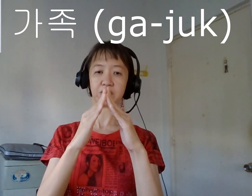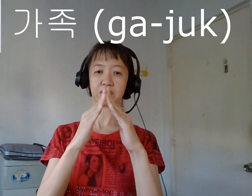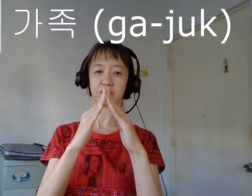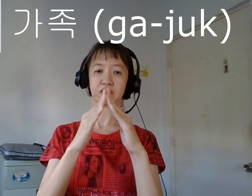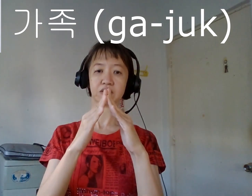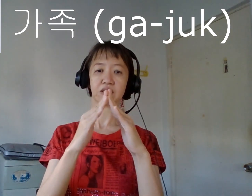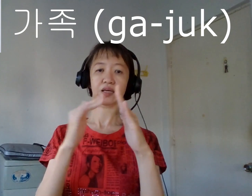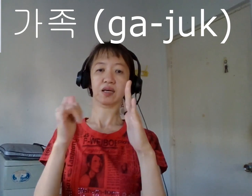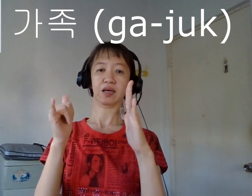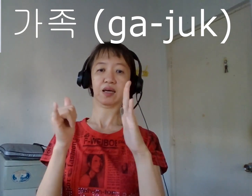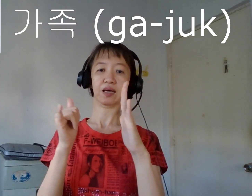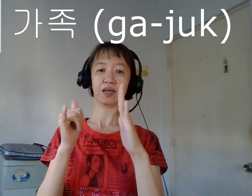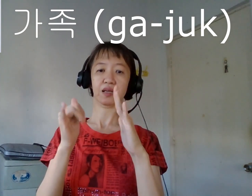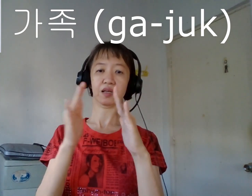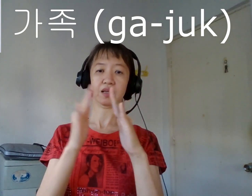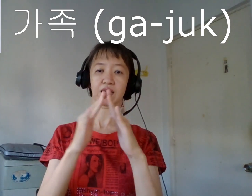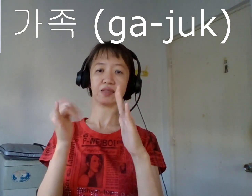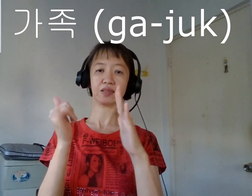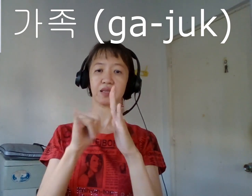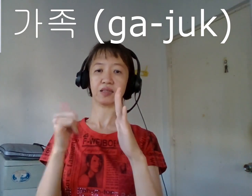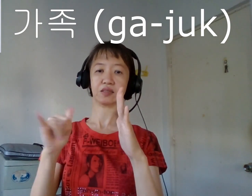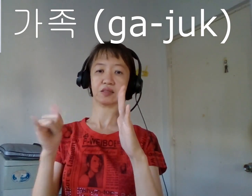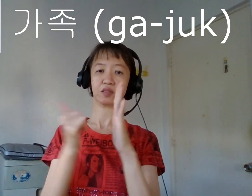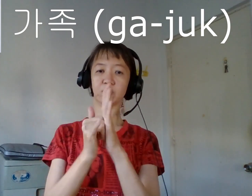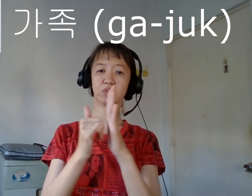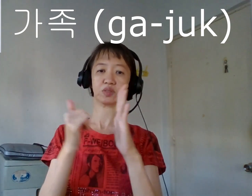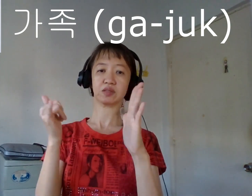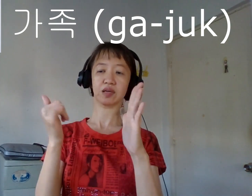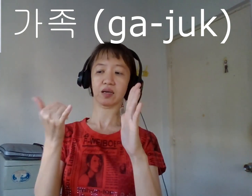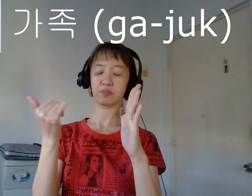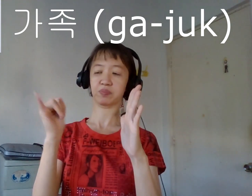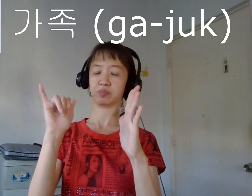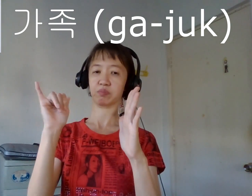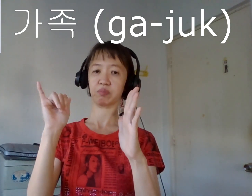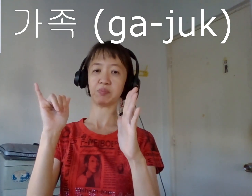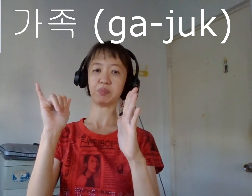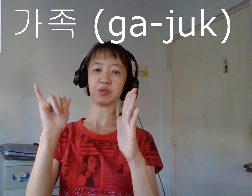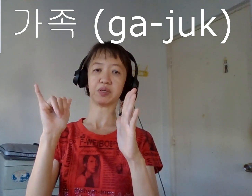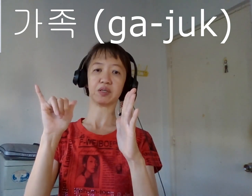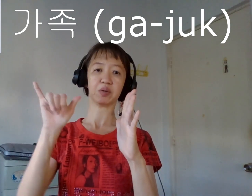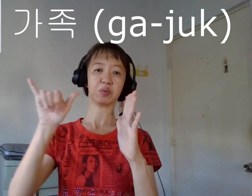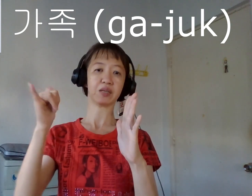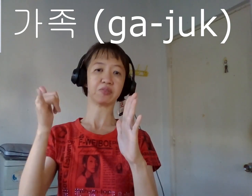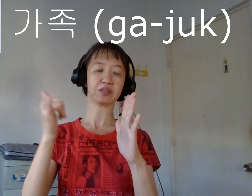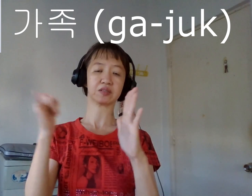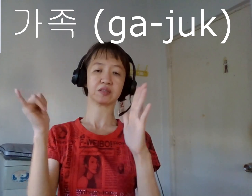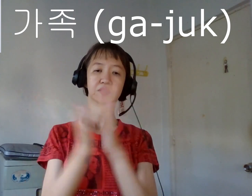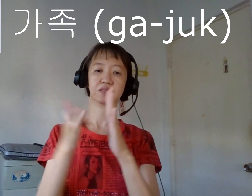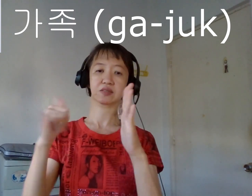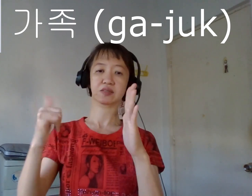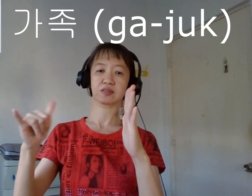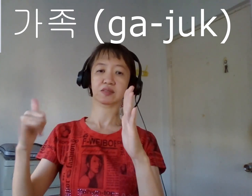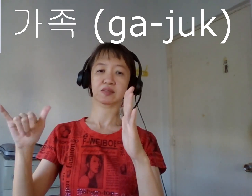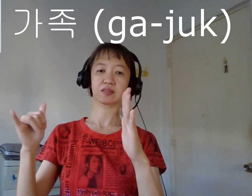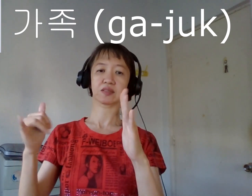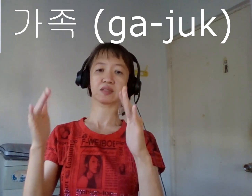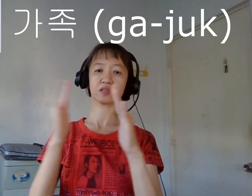house, and then you would bump your Y finger. This